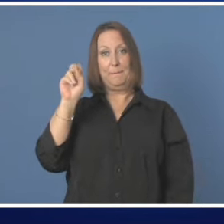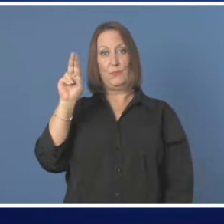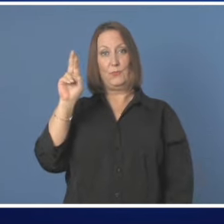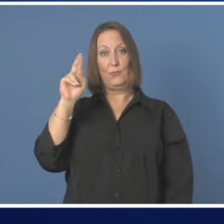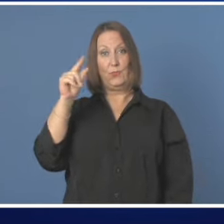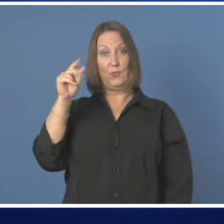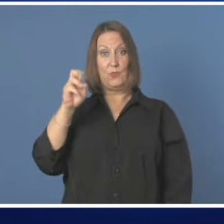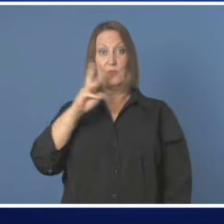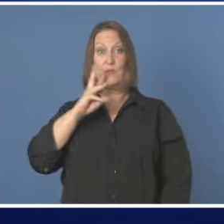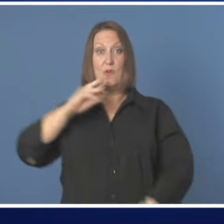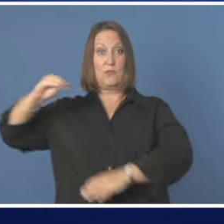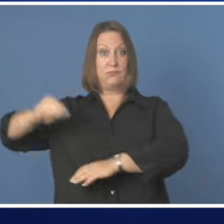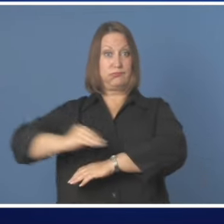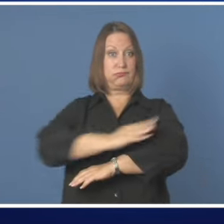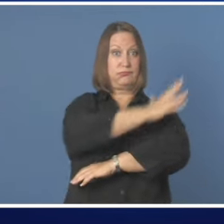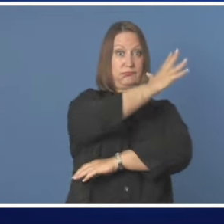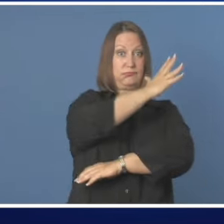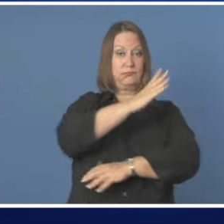tornadoes,